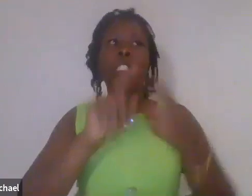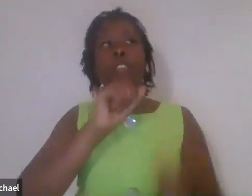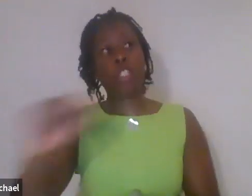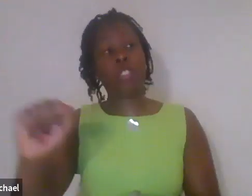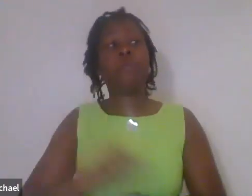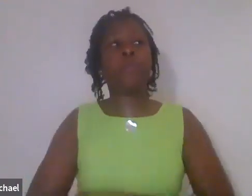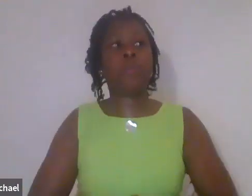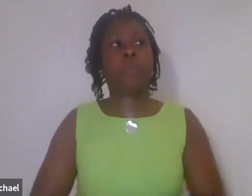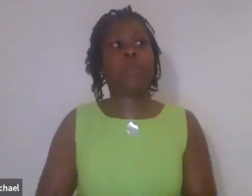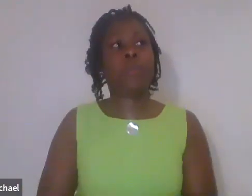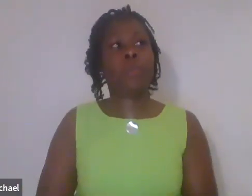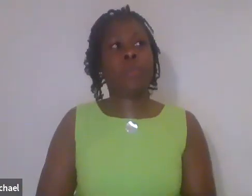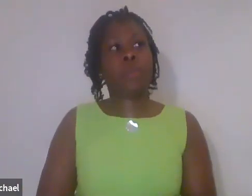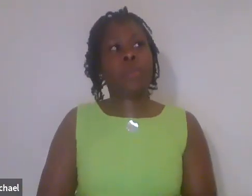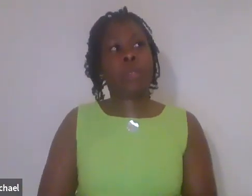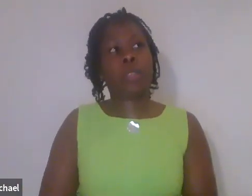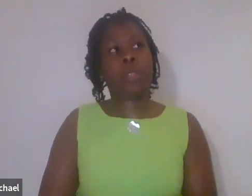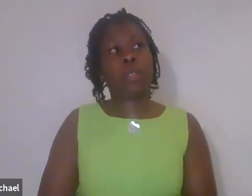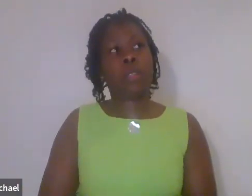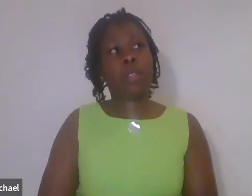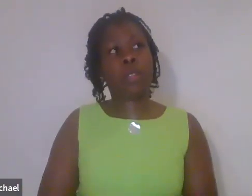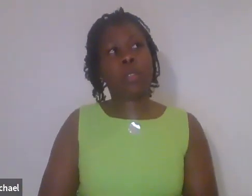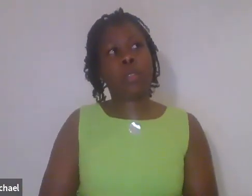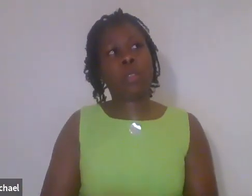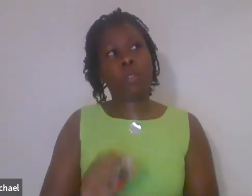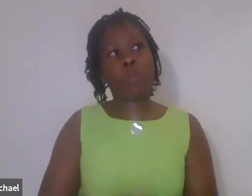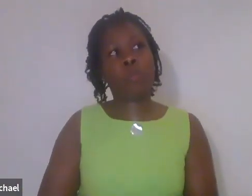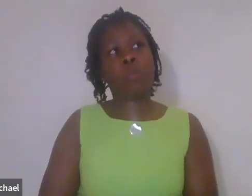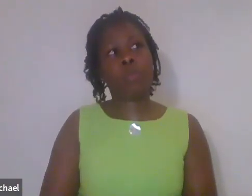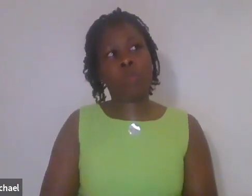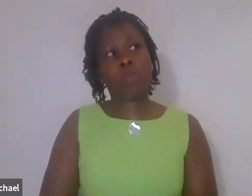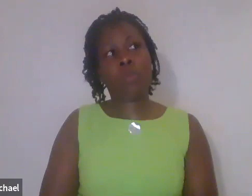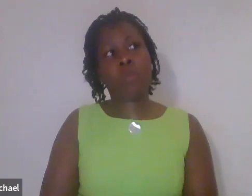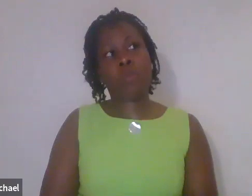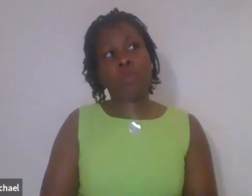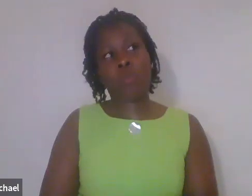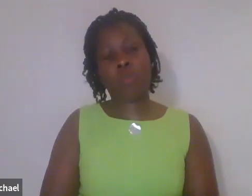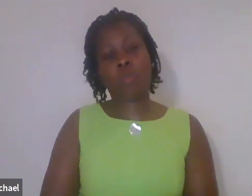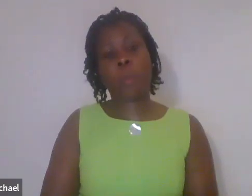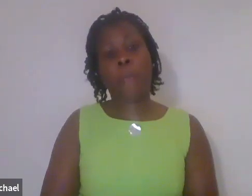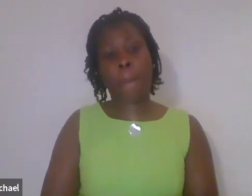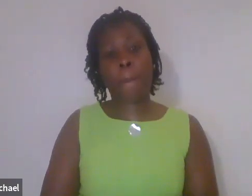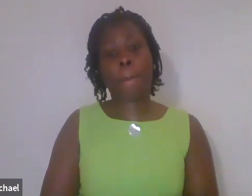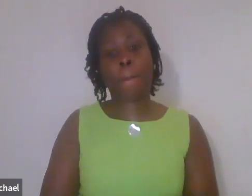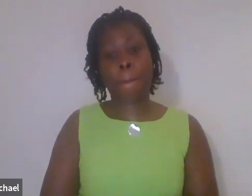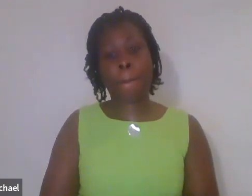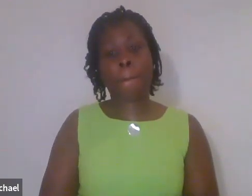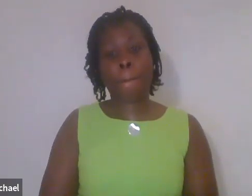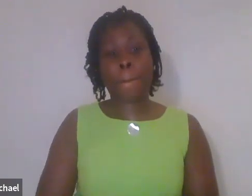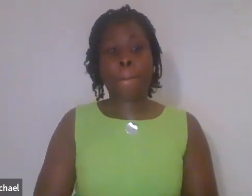actually has made me trust myself, and also on the positive side always. Thank you.